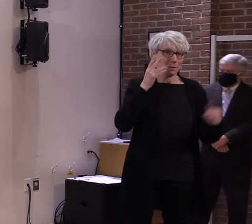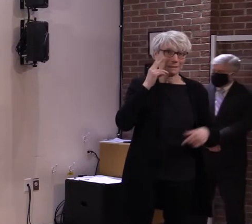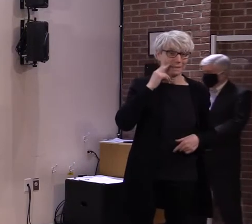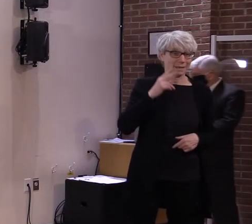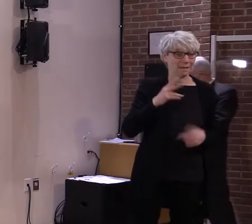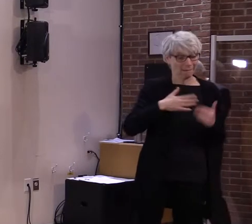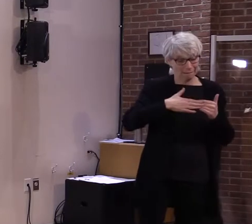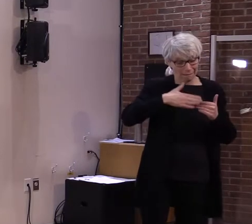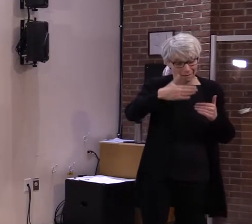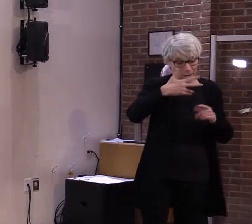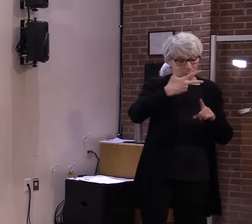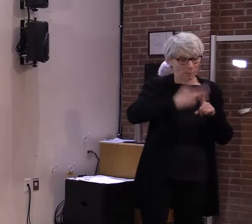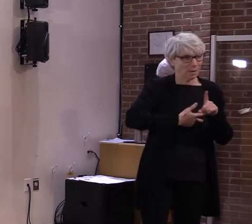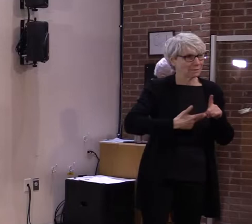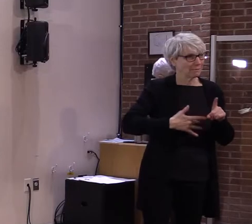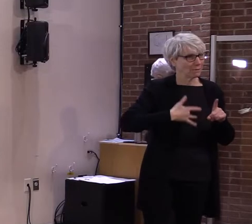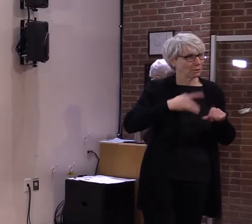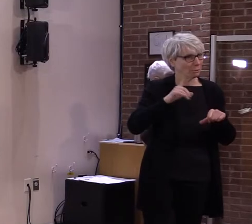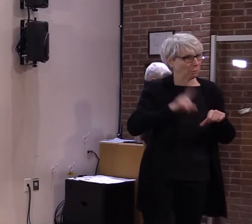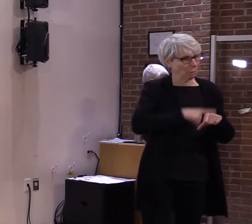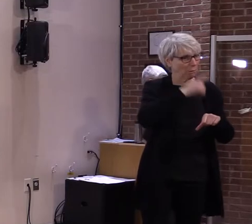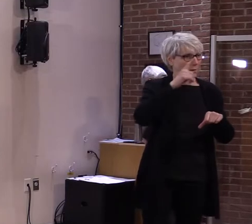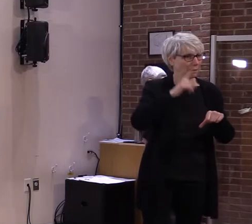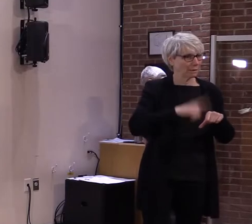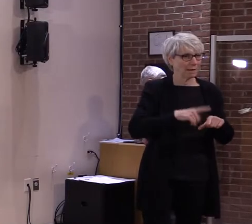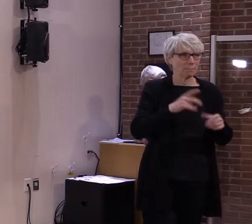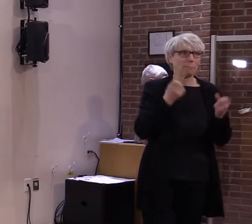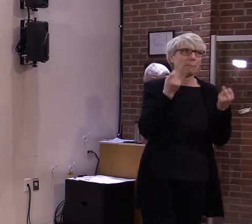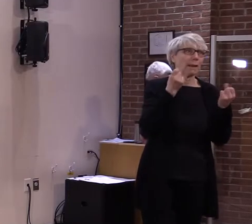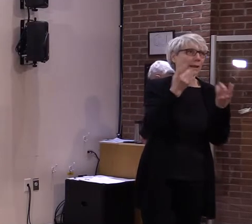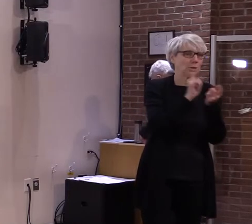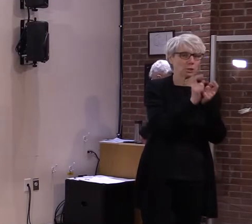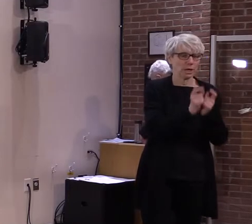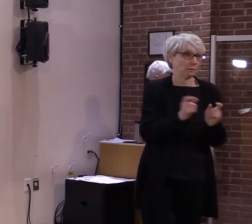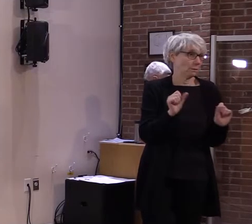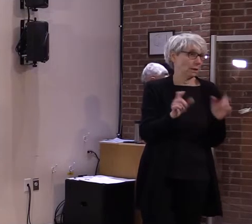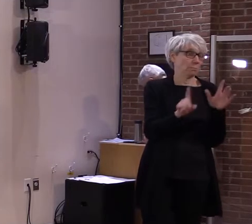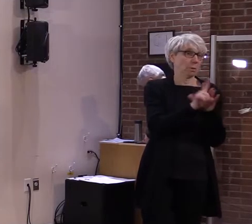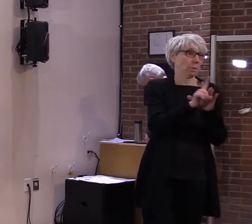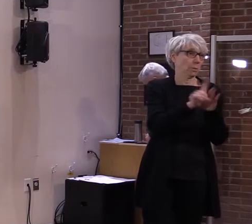have to wait and see as we move towards that date and